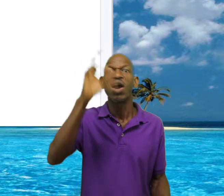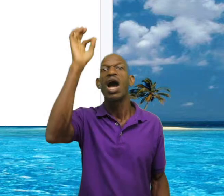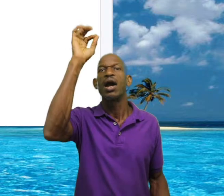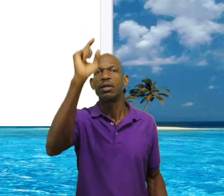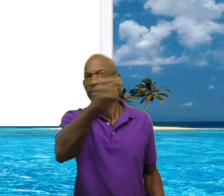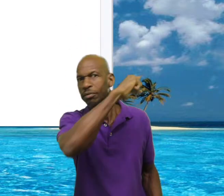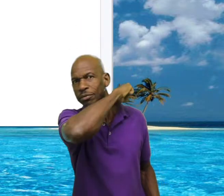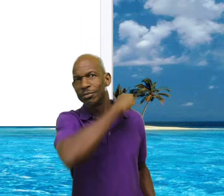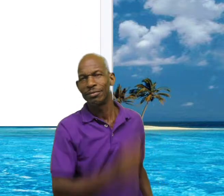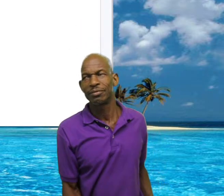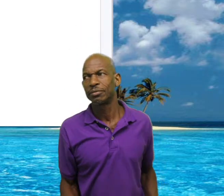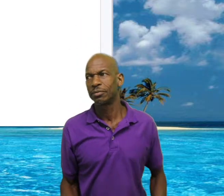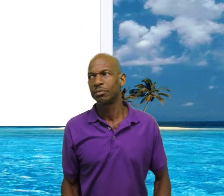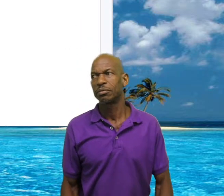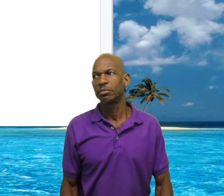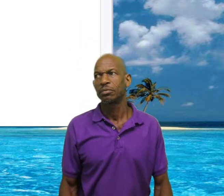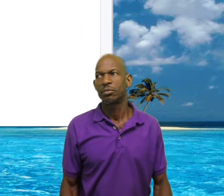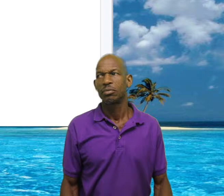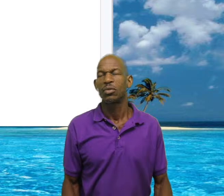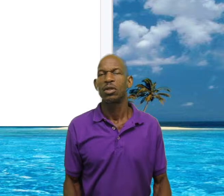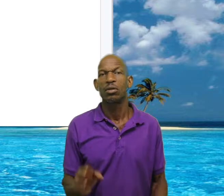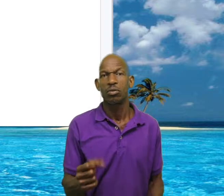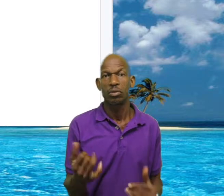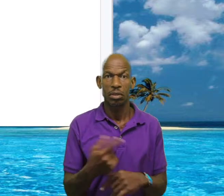about 8 simple words.